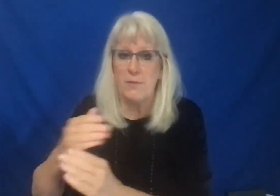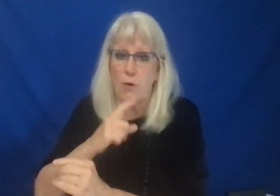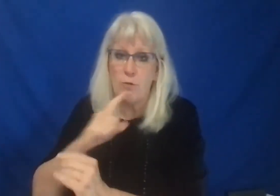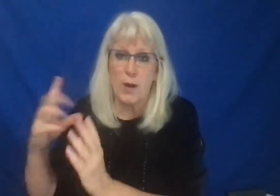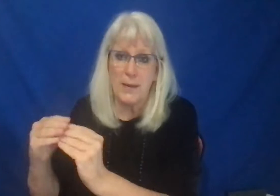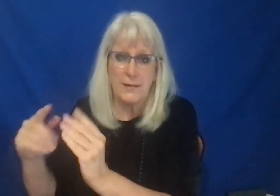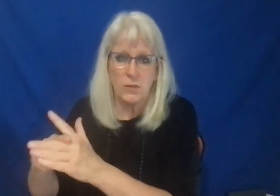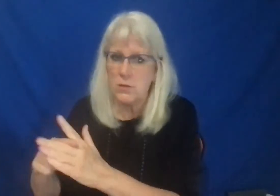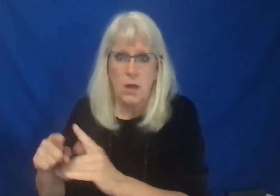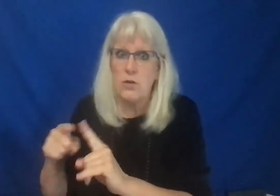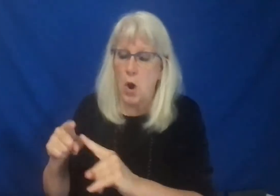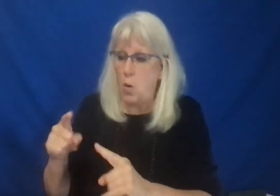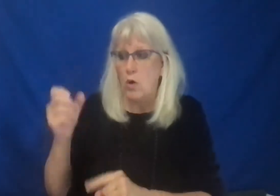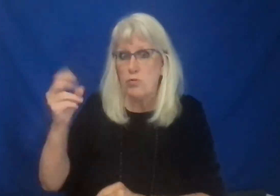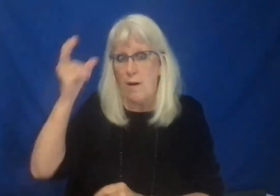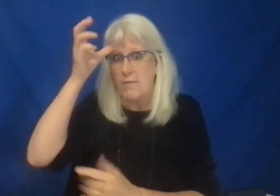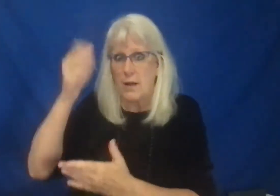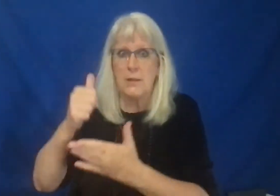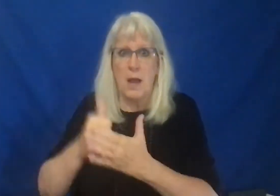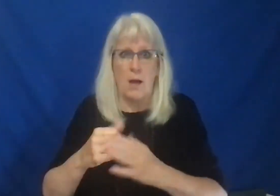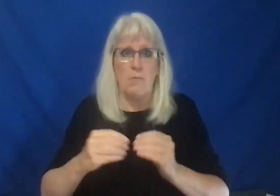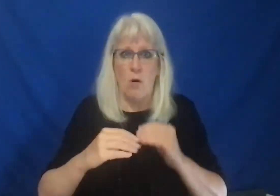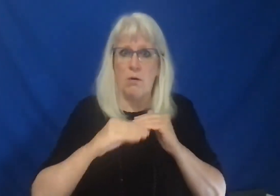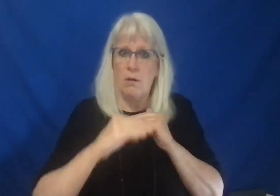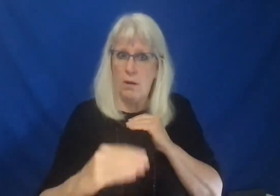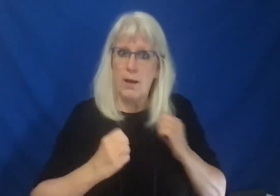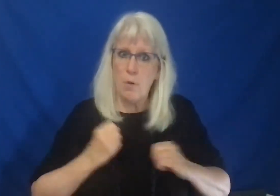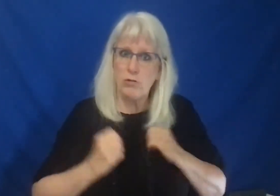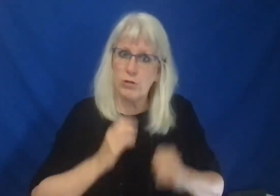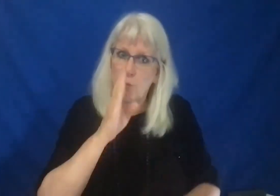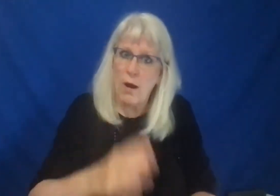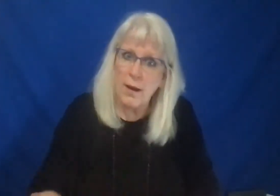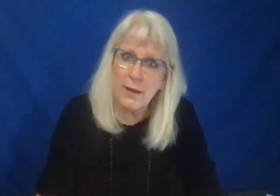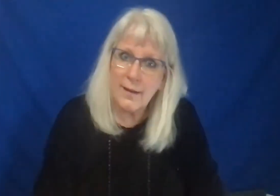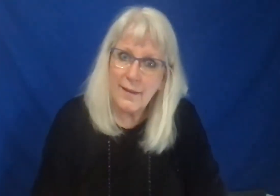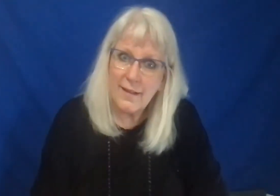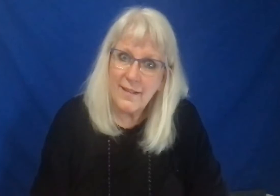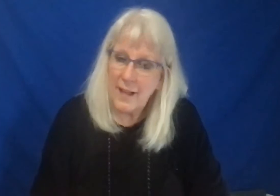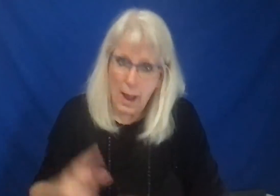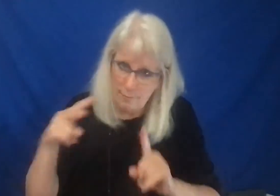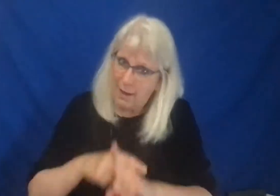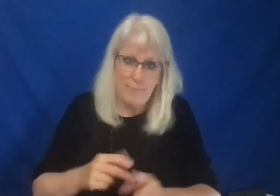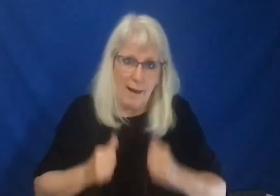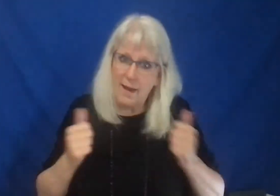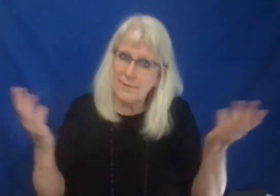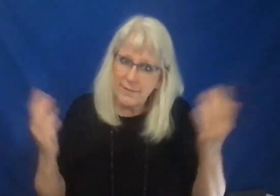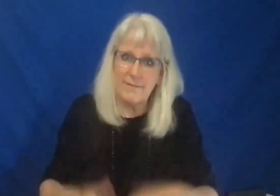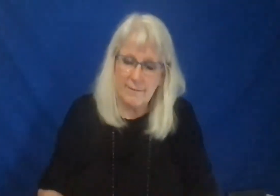my emotional sobriety. So that's concept. That's how I